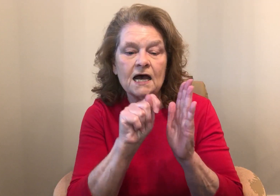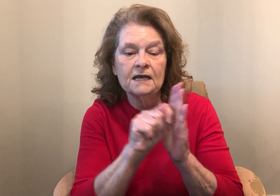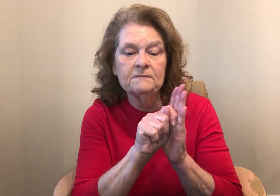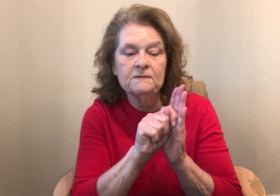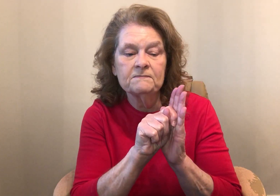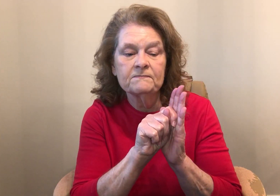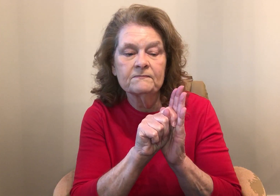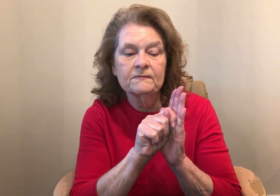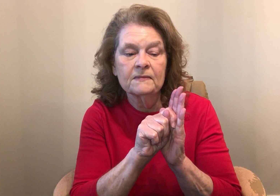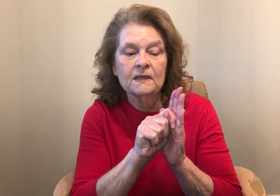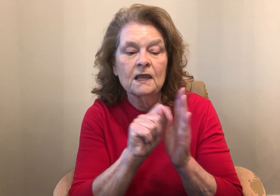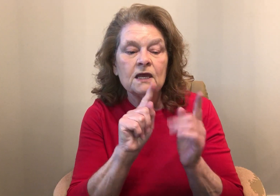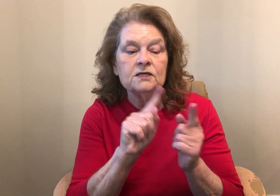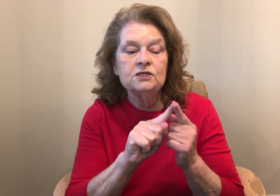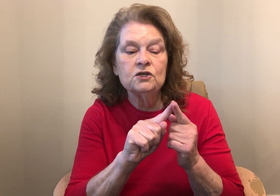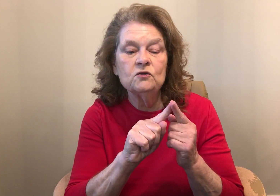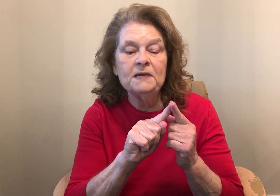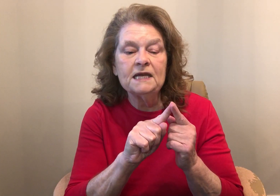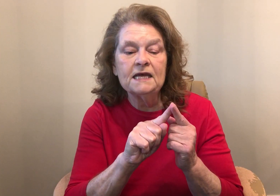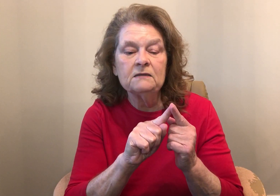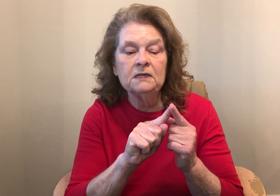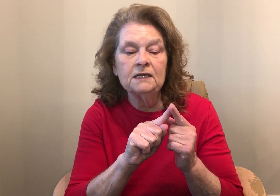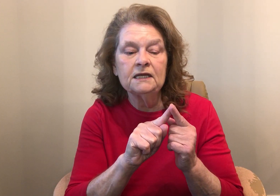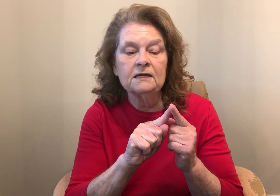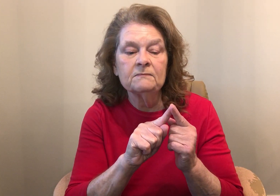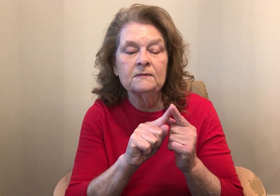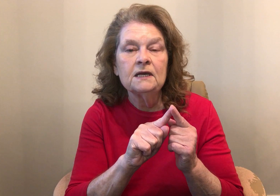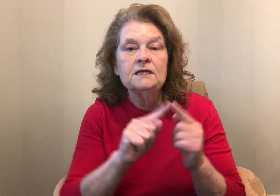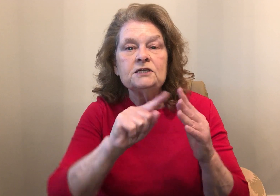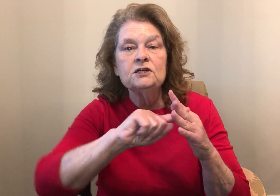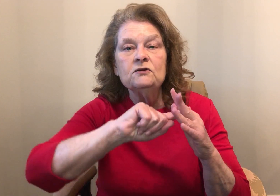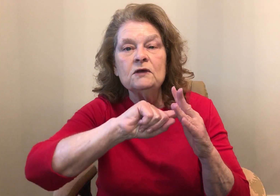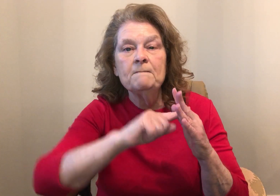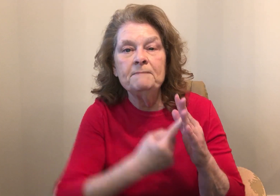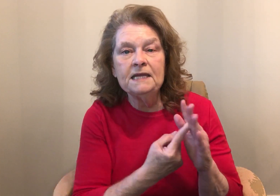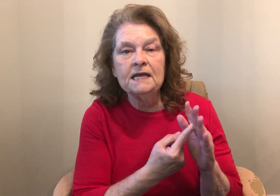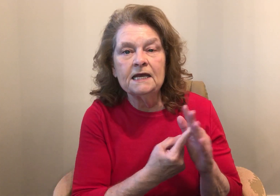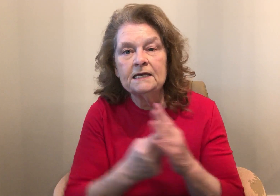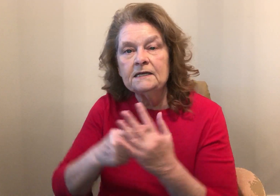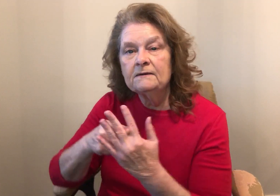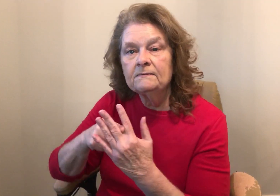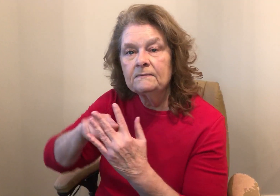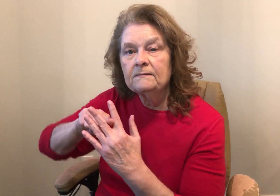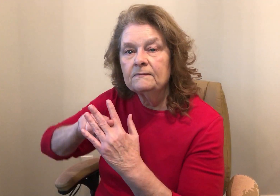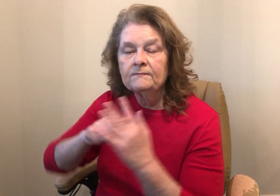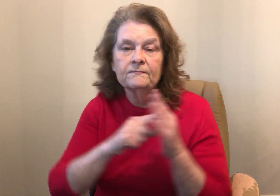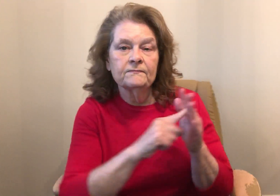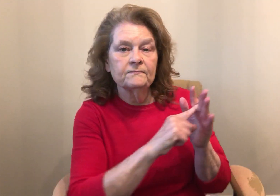time to begin the millennium. To begin